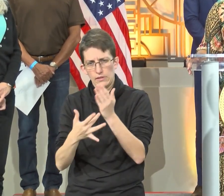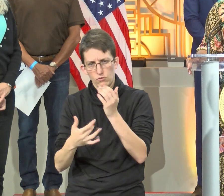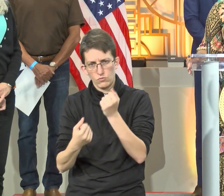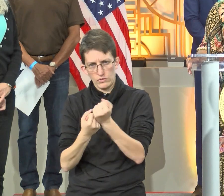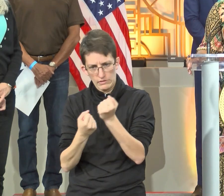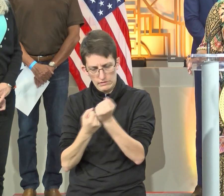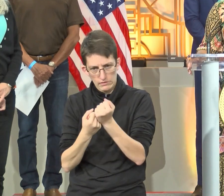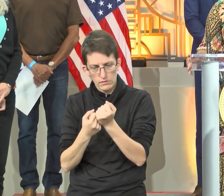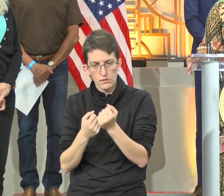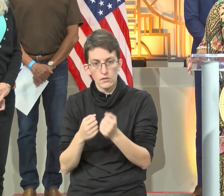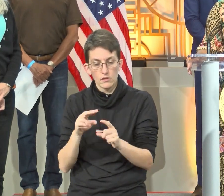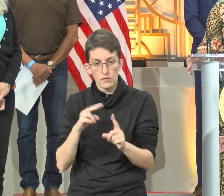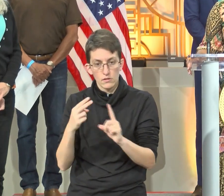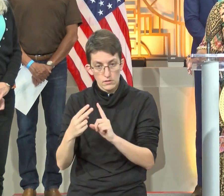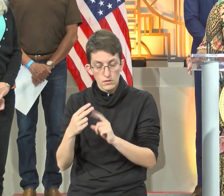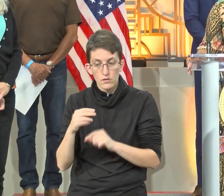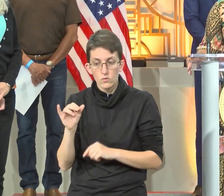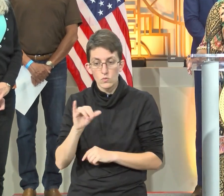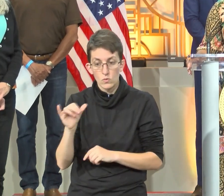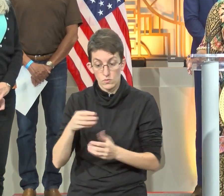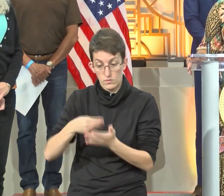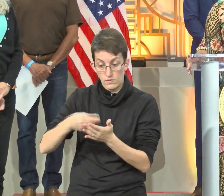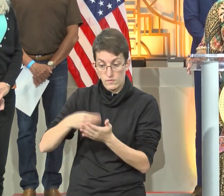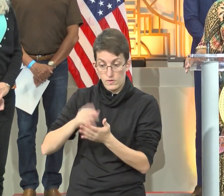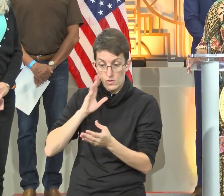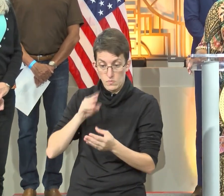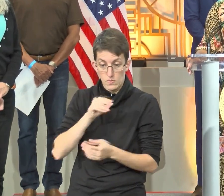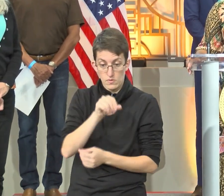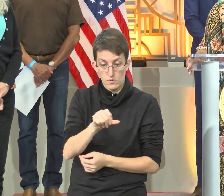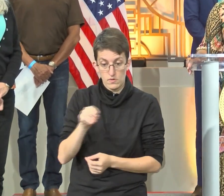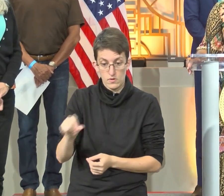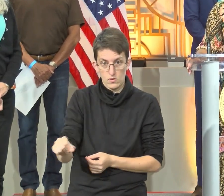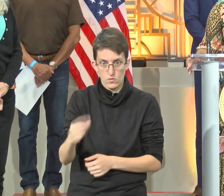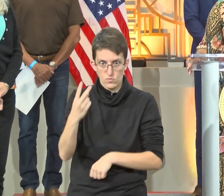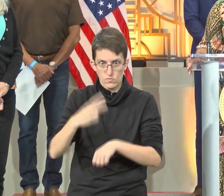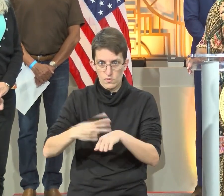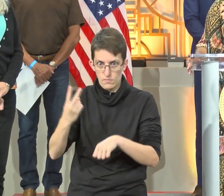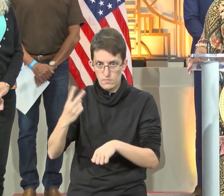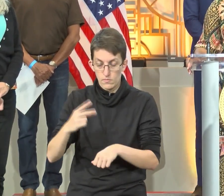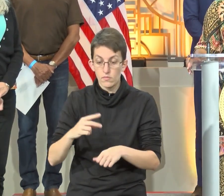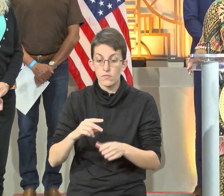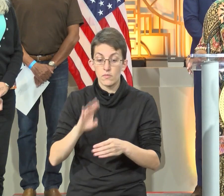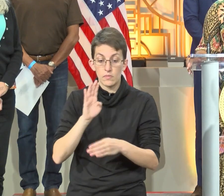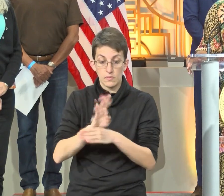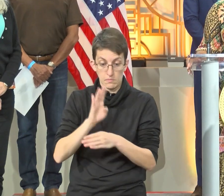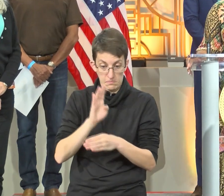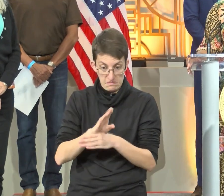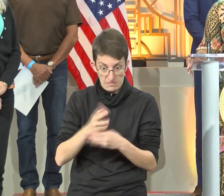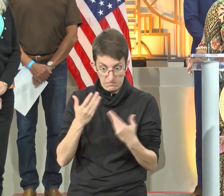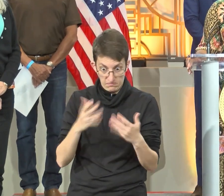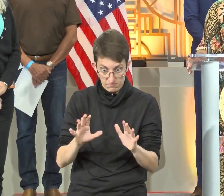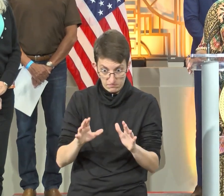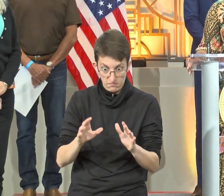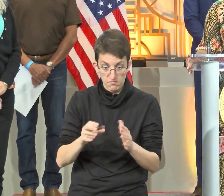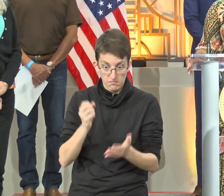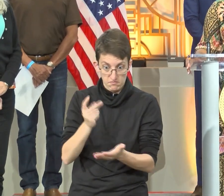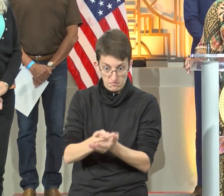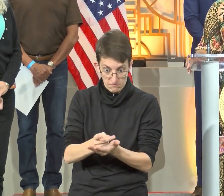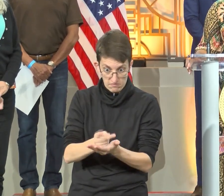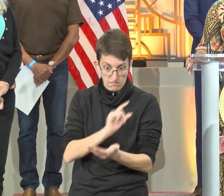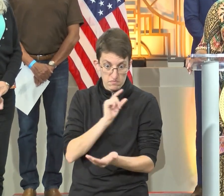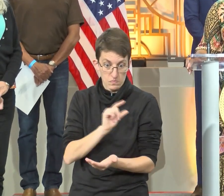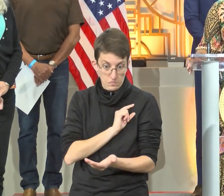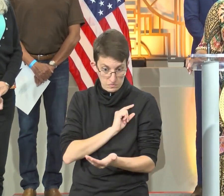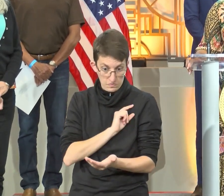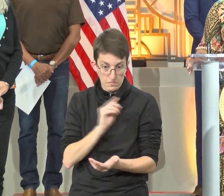this program. So the funds will be distributed in two phases. Once a business is determined to be eligible for the program,